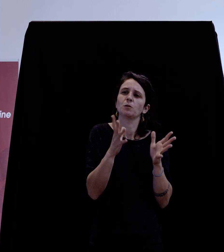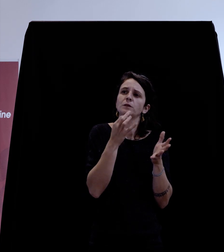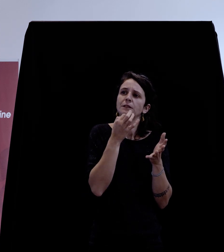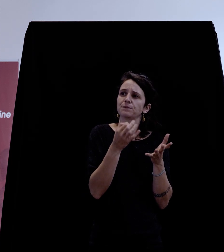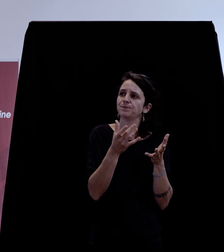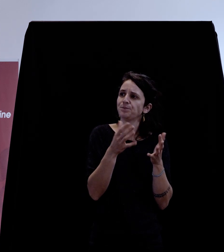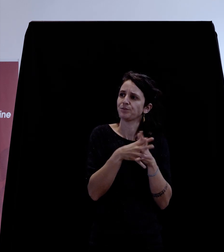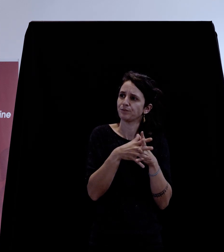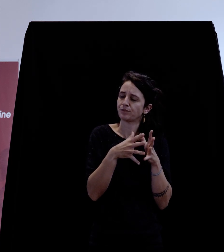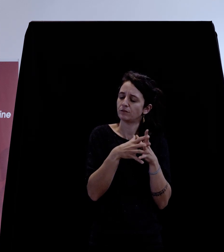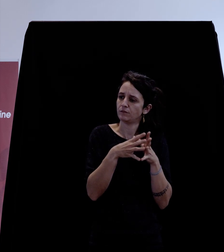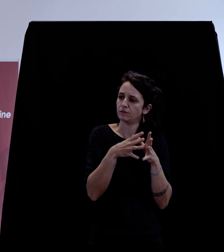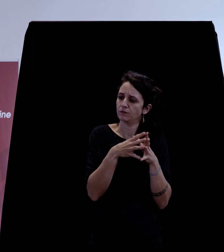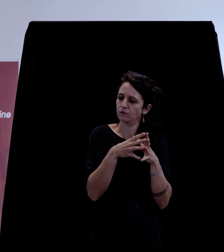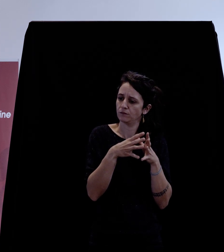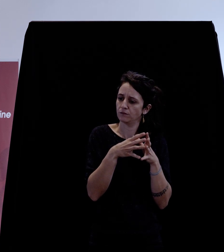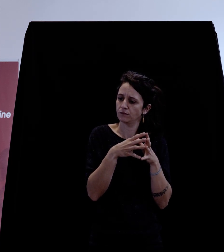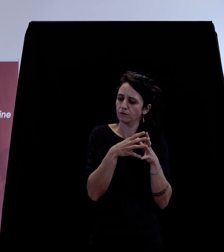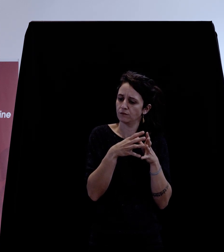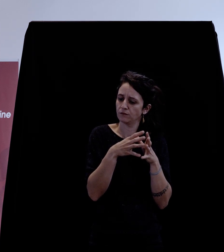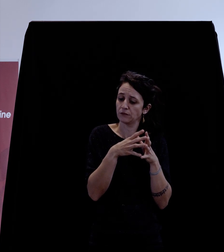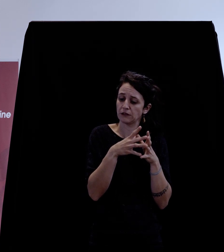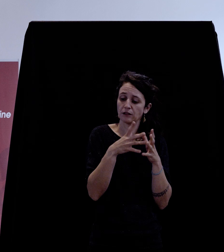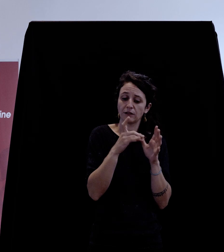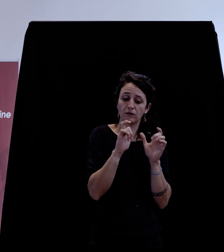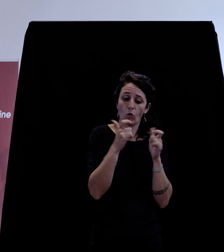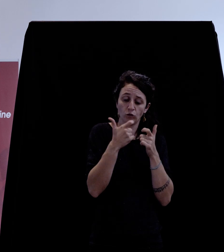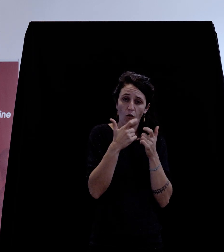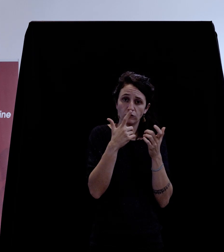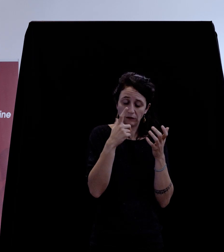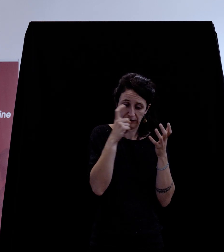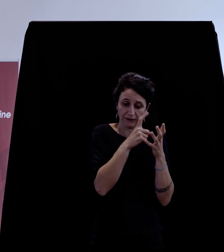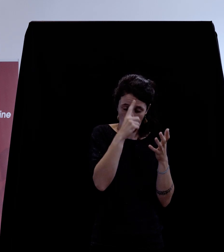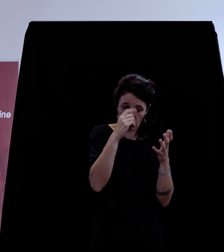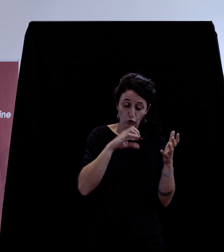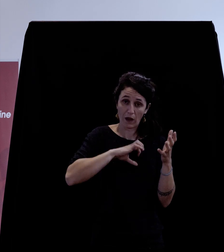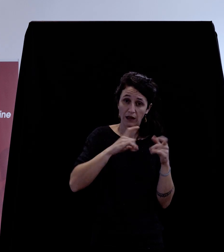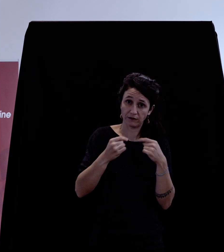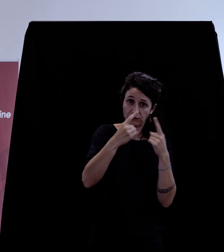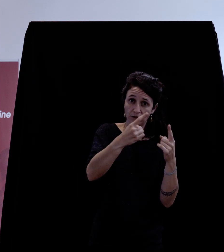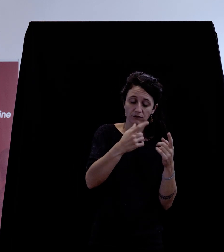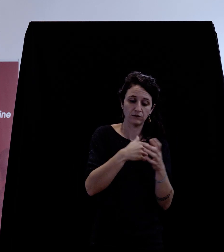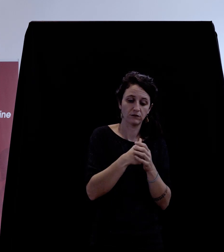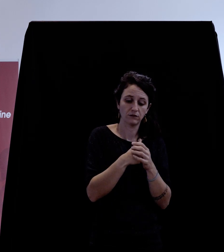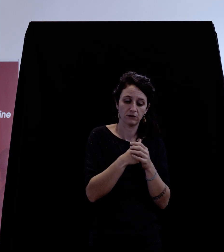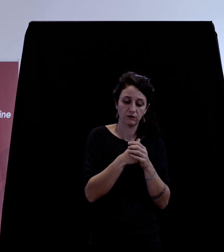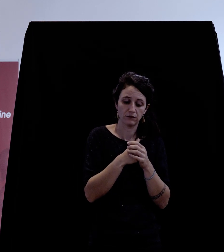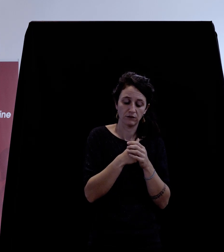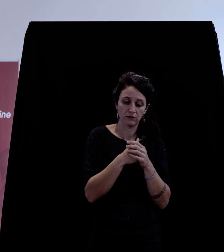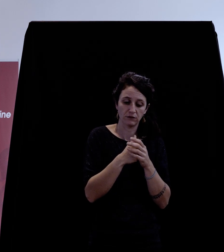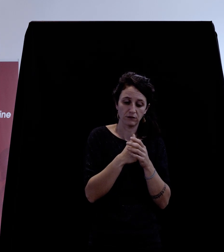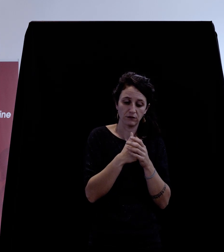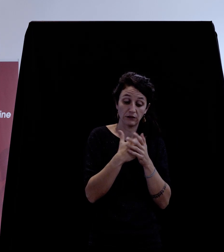movements and had the substitute uh, objects, the behavior went away.